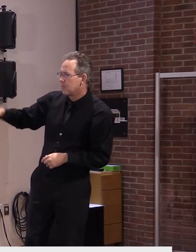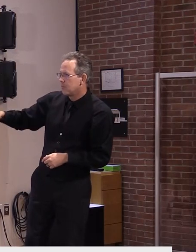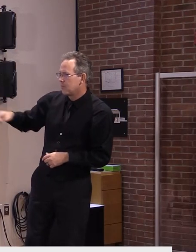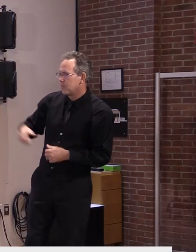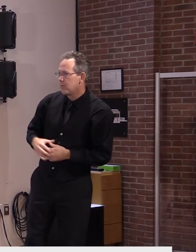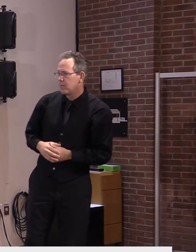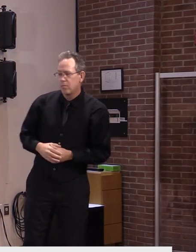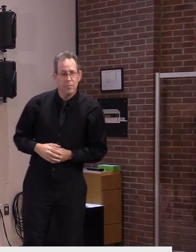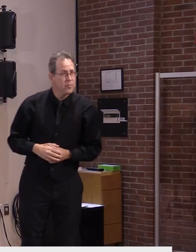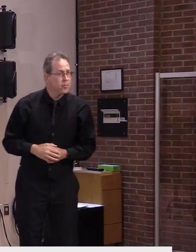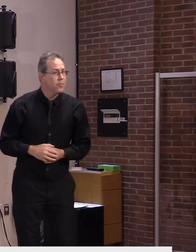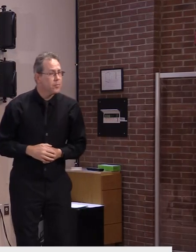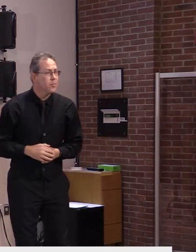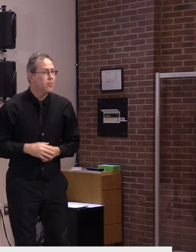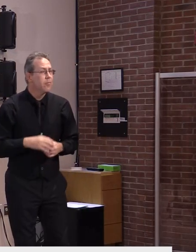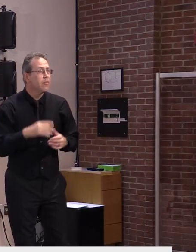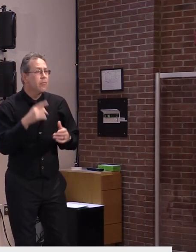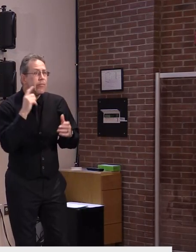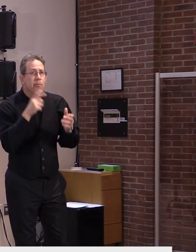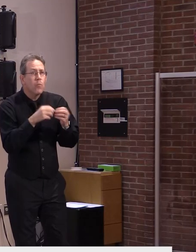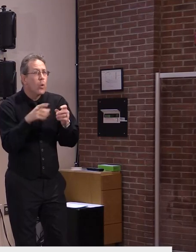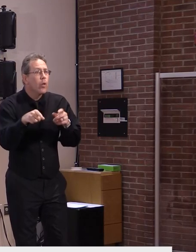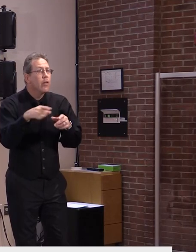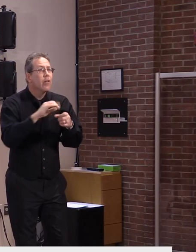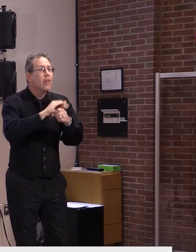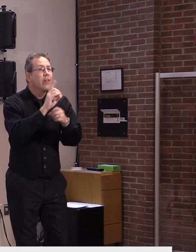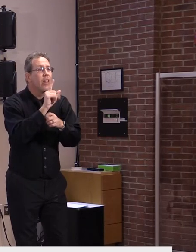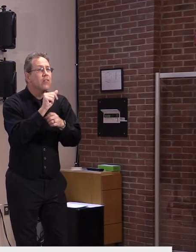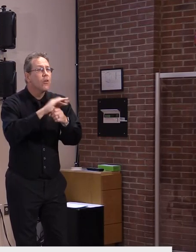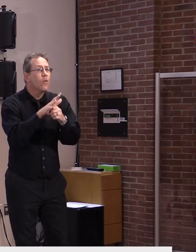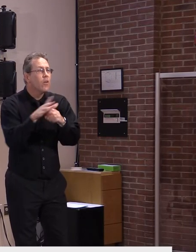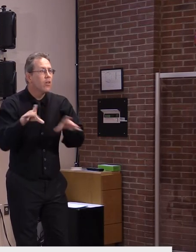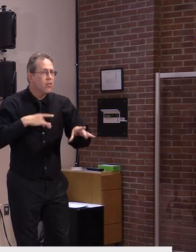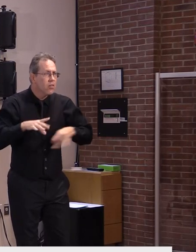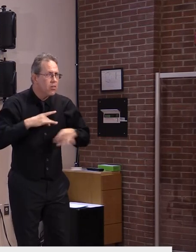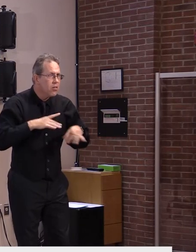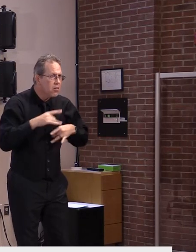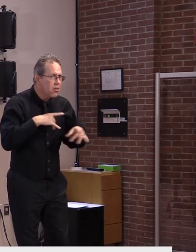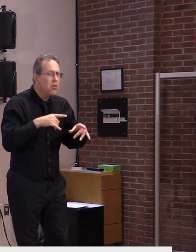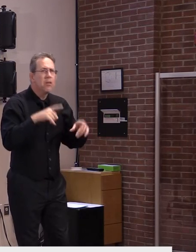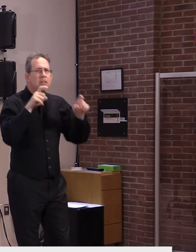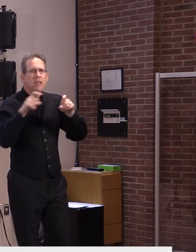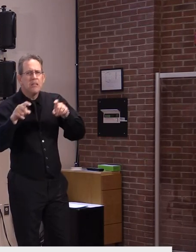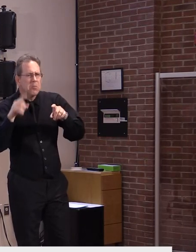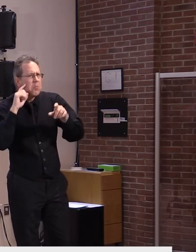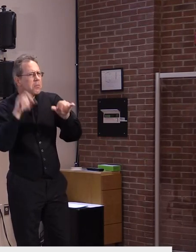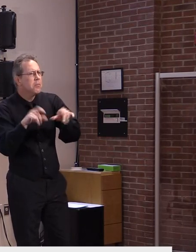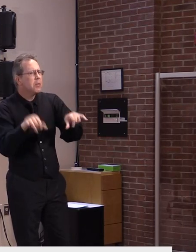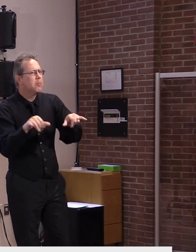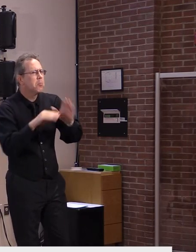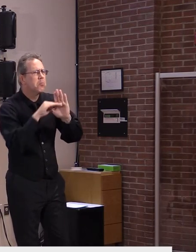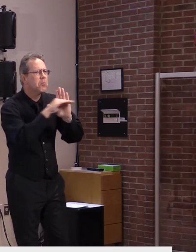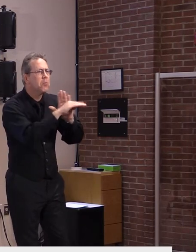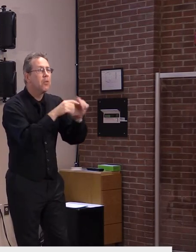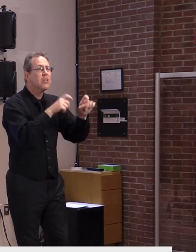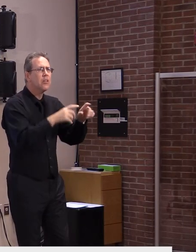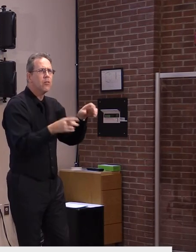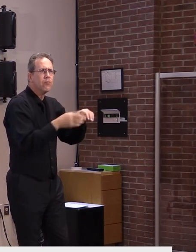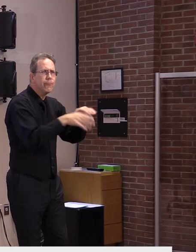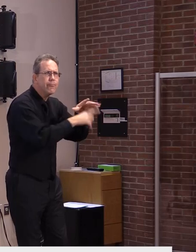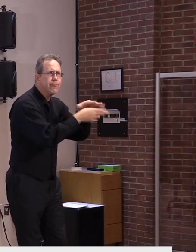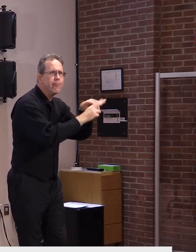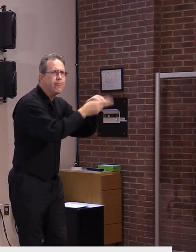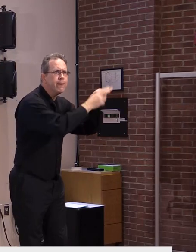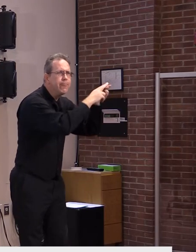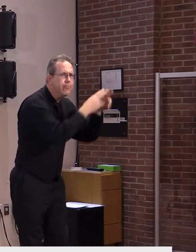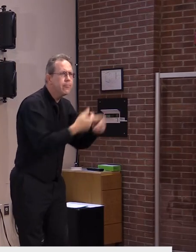a fluctuation in the amount of testing that we're doing. Last week we had cases go down when our testing numbers actually went up a bit compared to the week